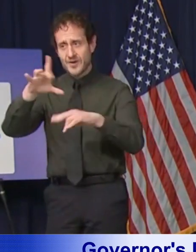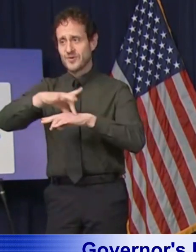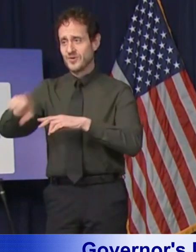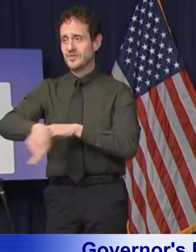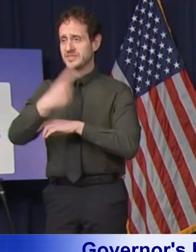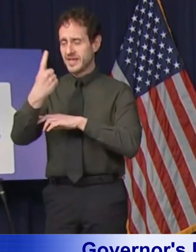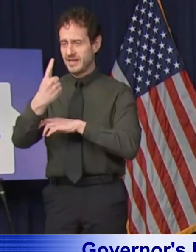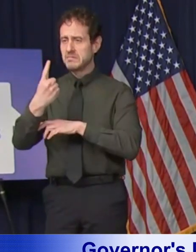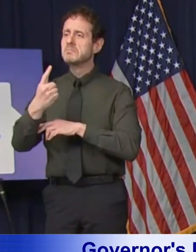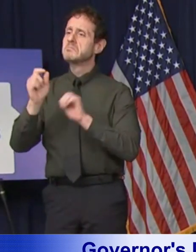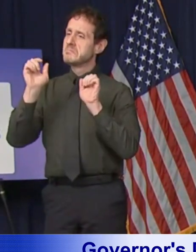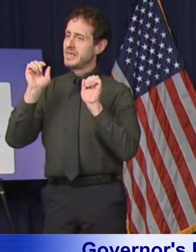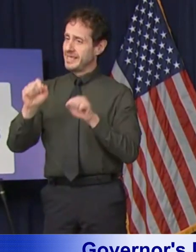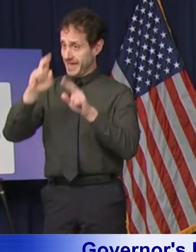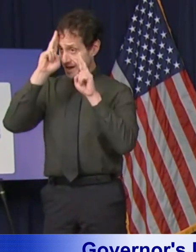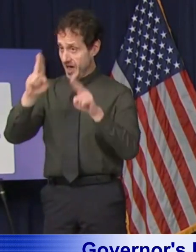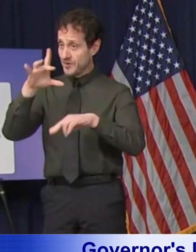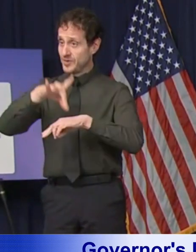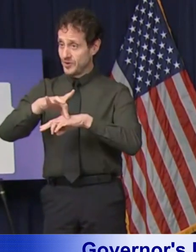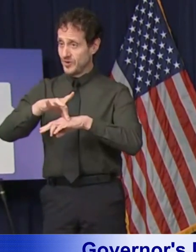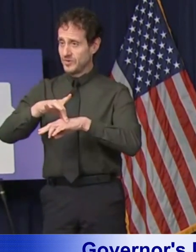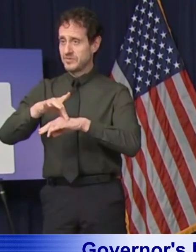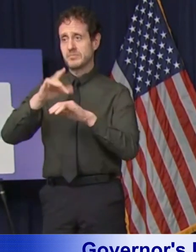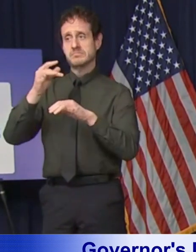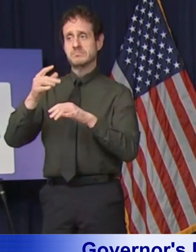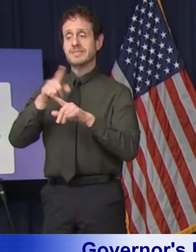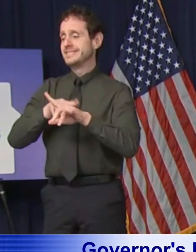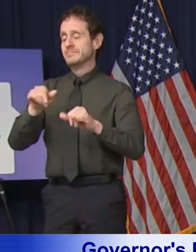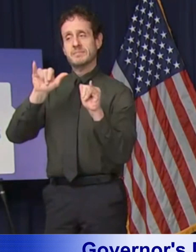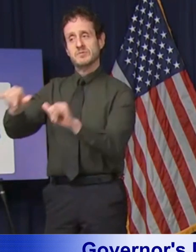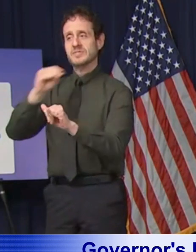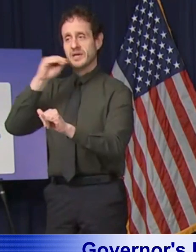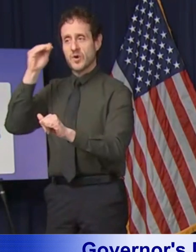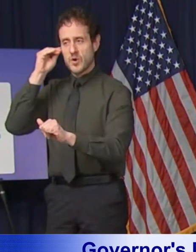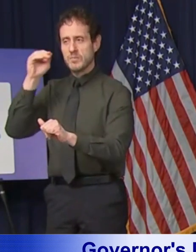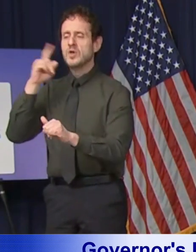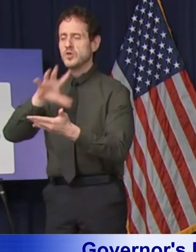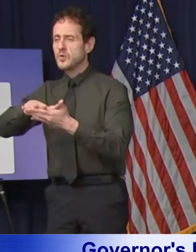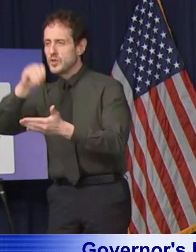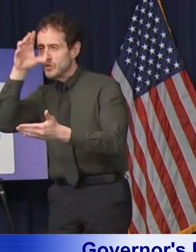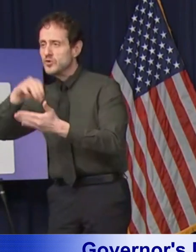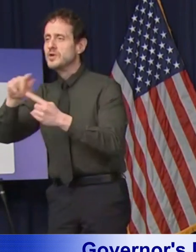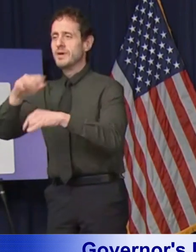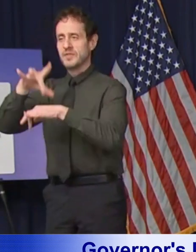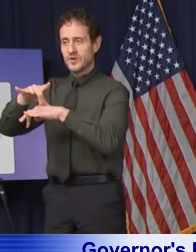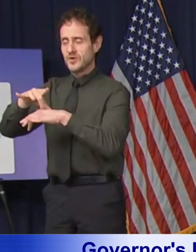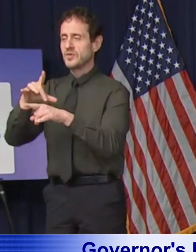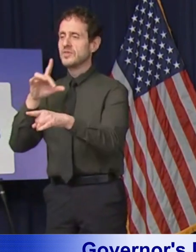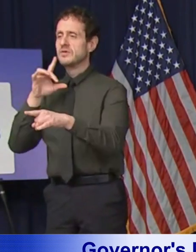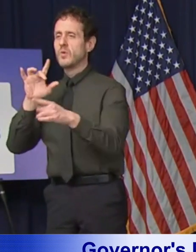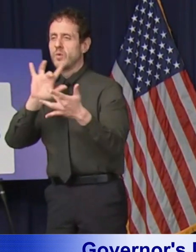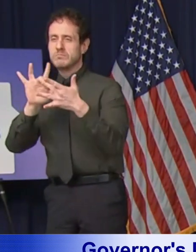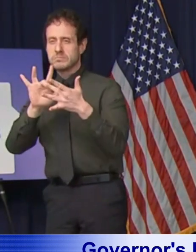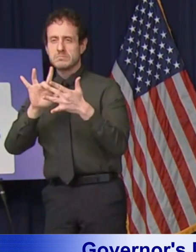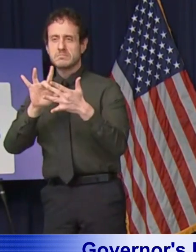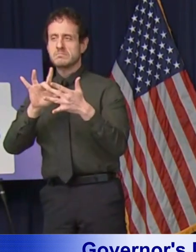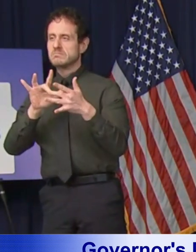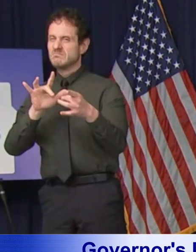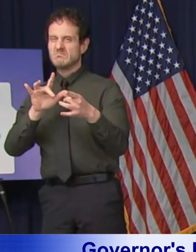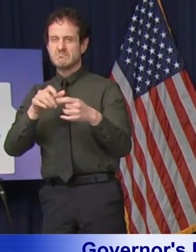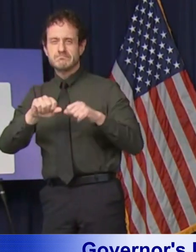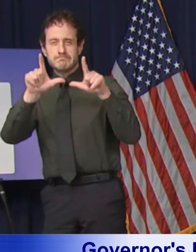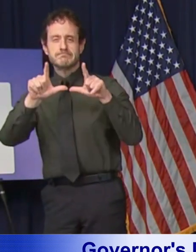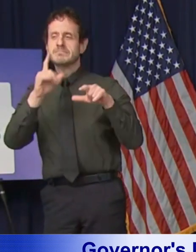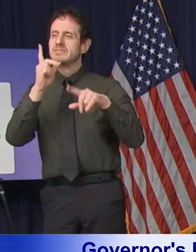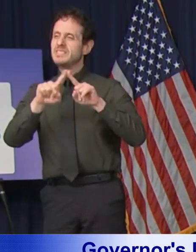do at home by participating in things like virtual teach-ins and digital outreach. Especially on this